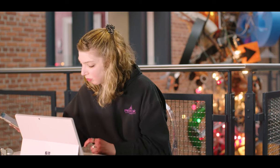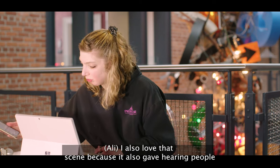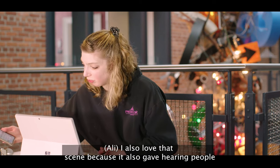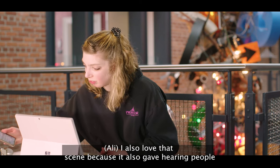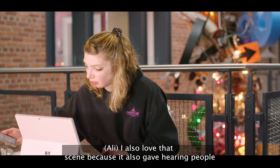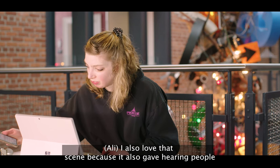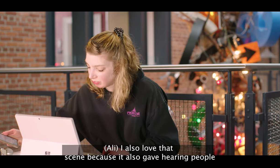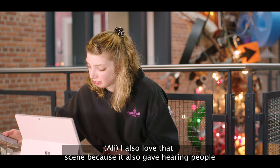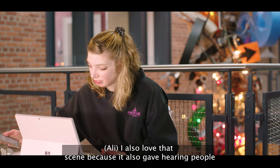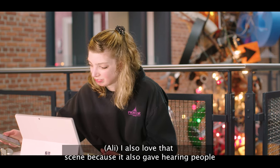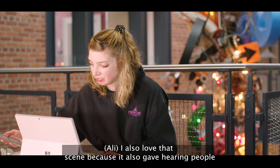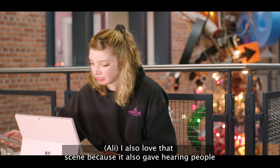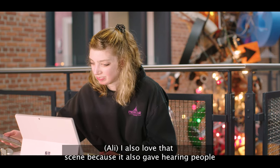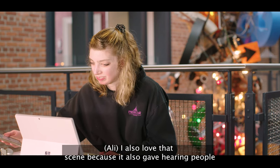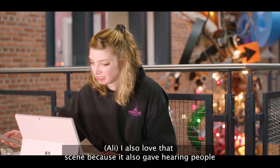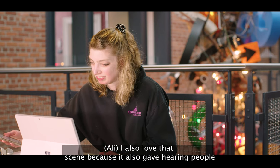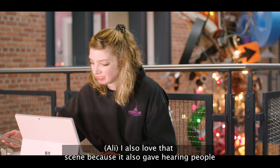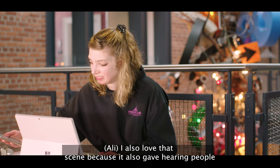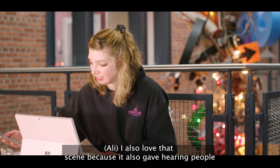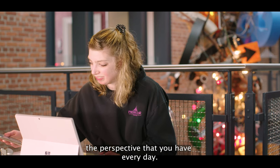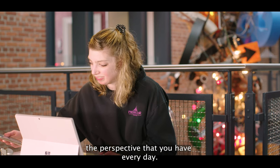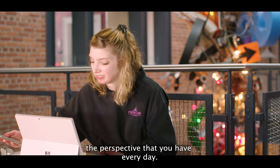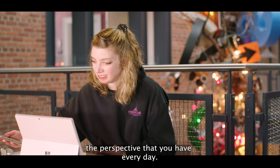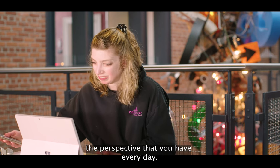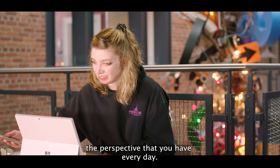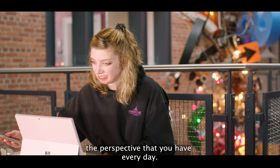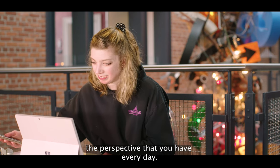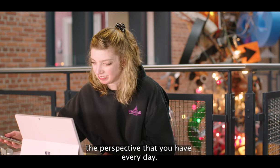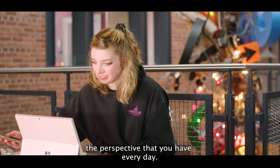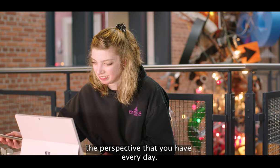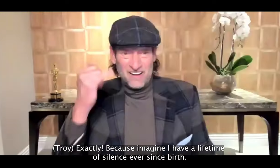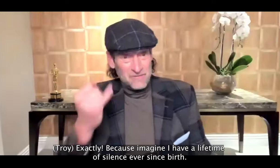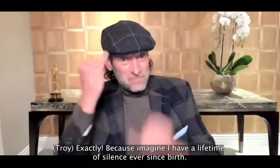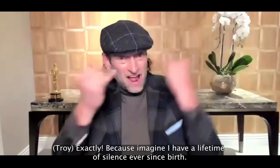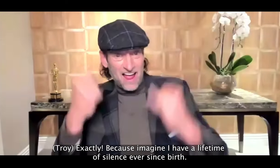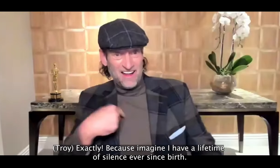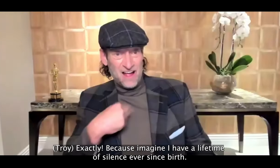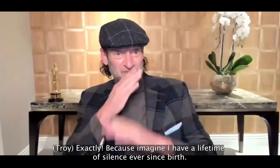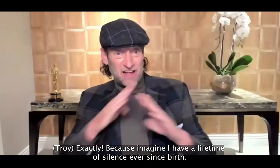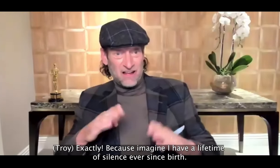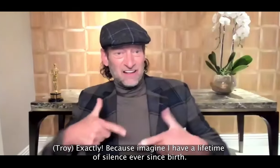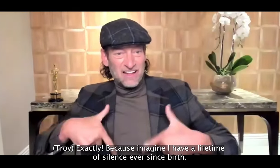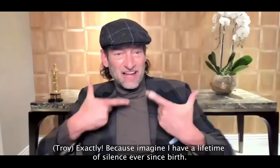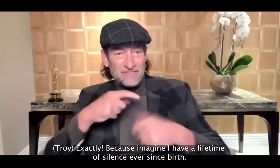I also loved that scene because it also gave hearing people the perspective that you have every day. Exactly. Because